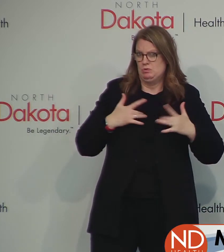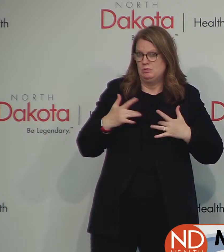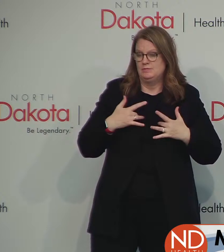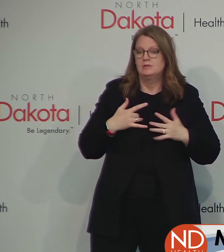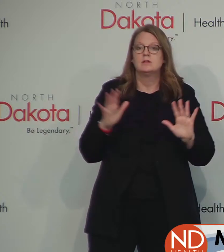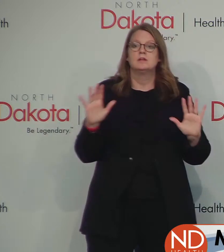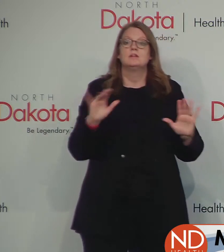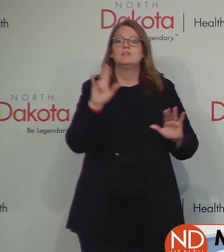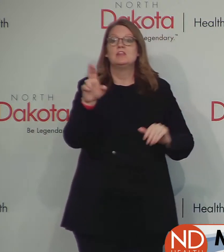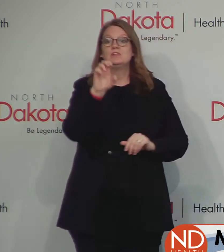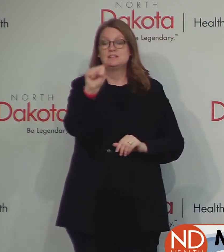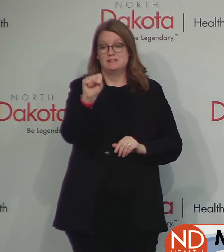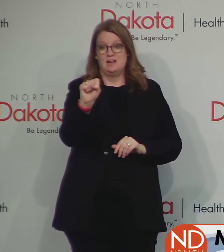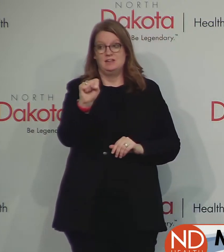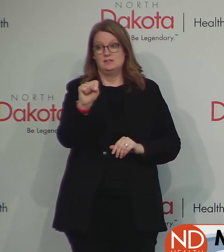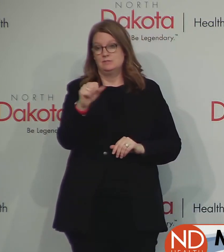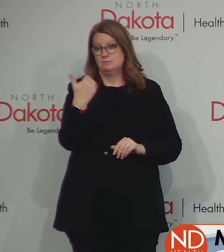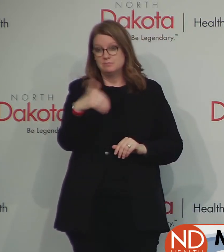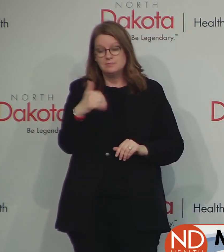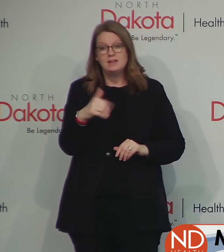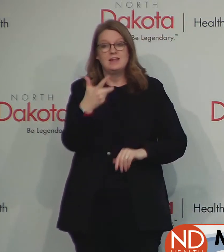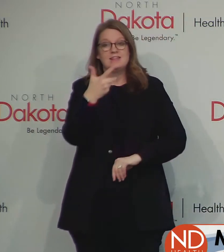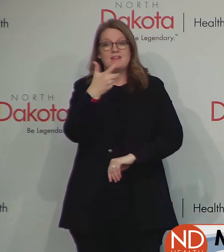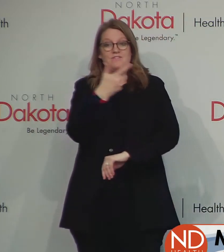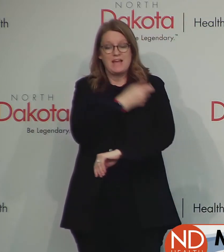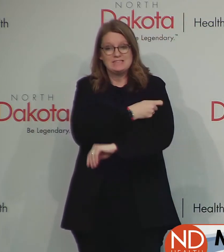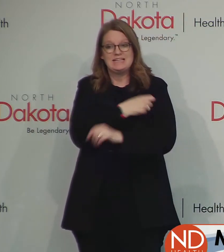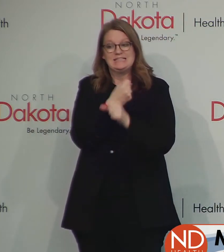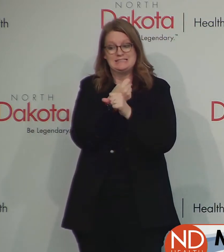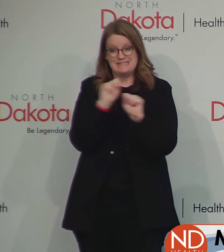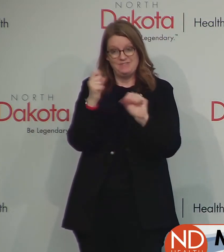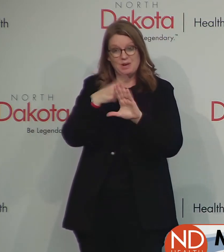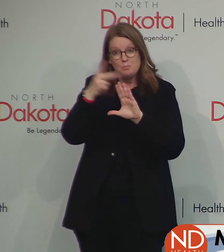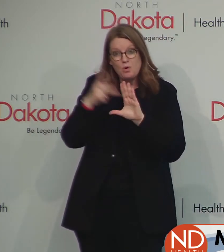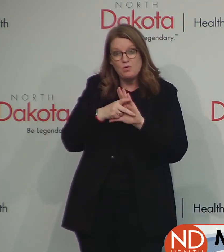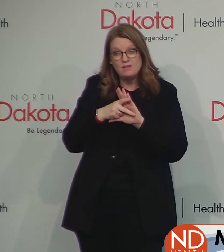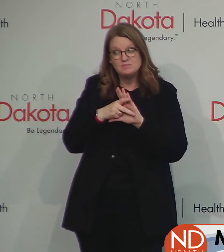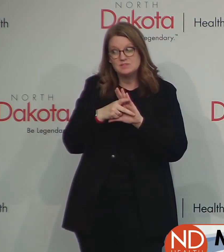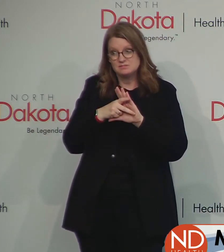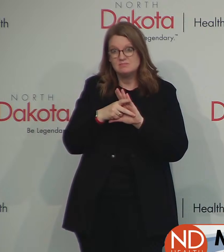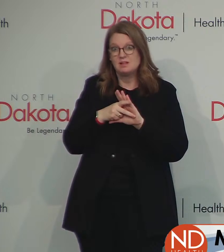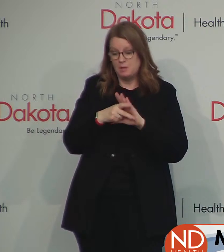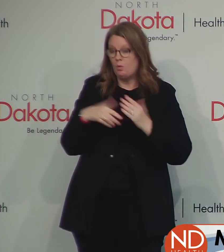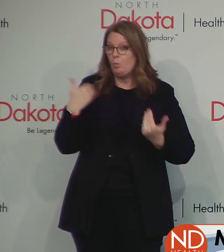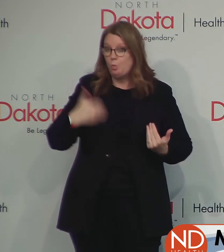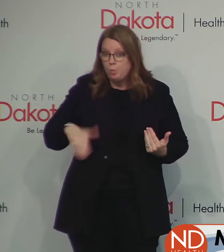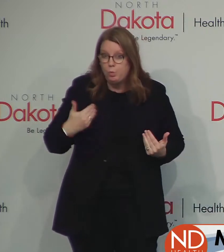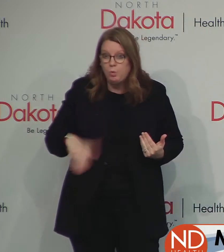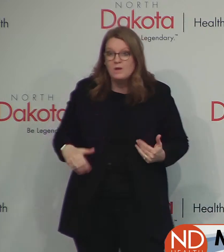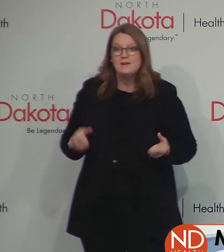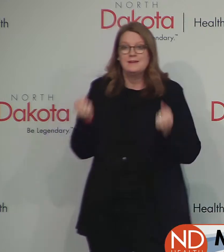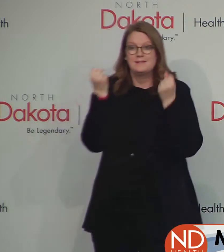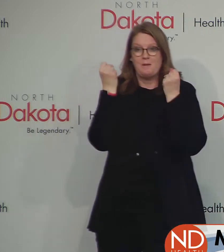United States has one of the greatest vaccine safety surveillance programs in the world. There's multiple systems looking for different